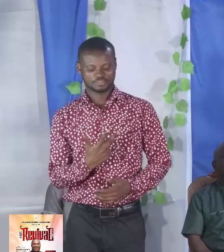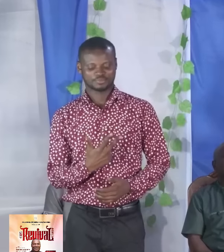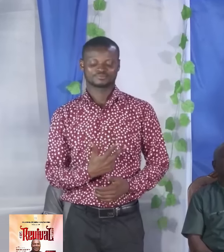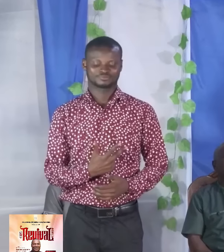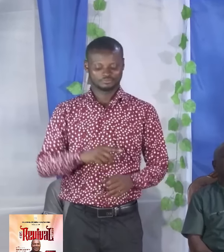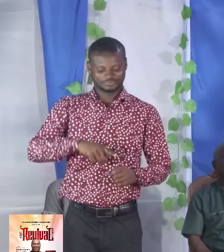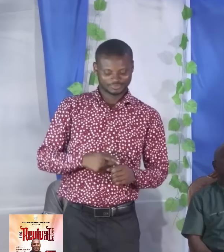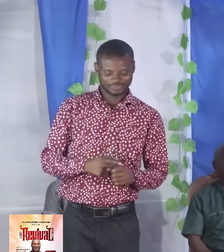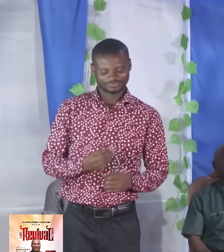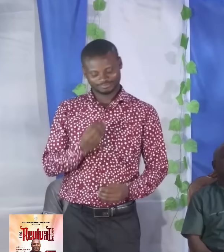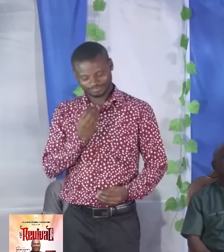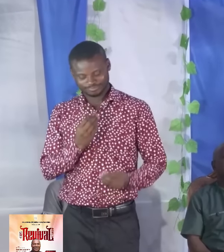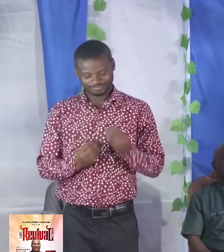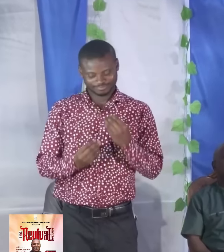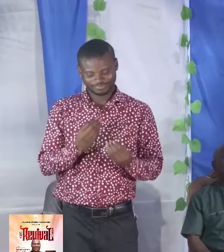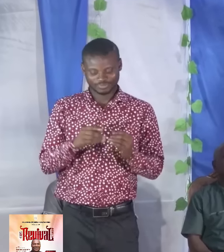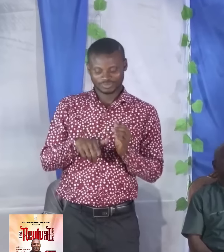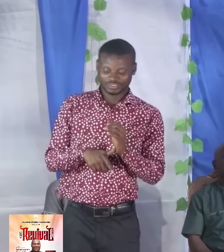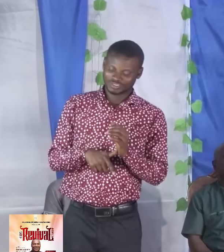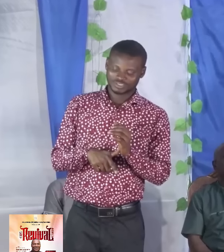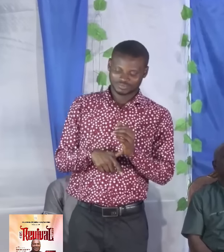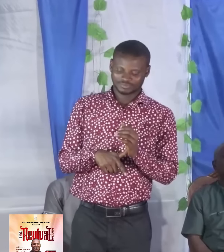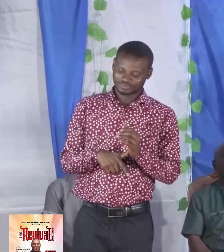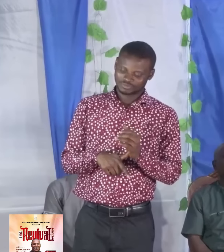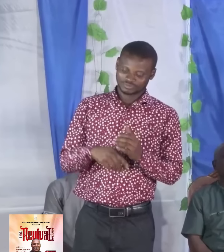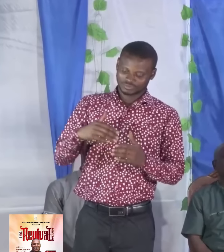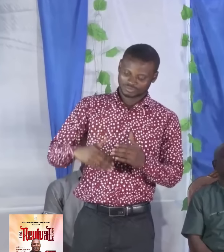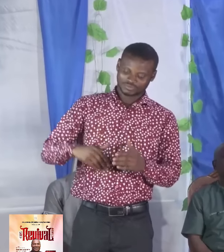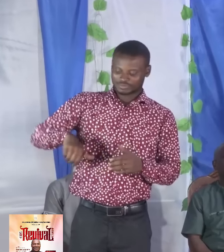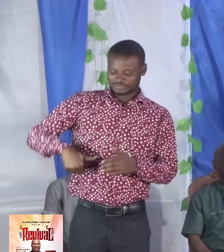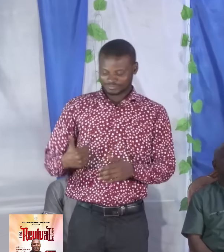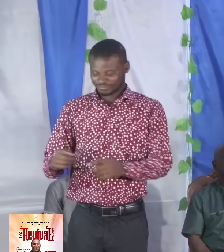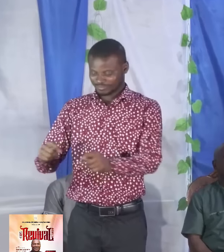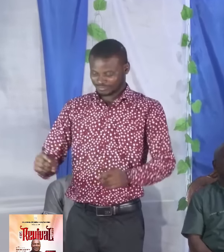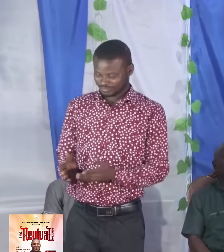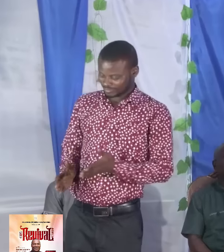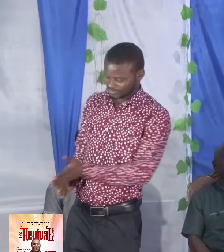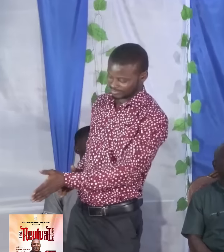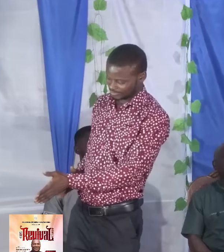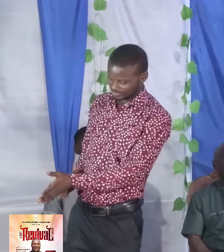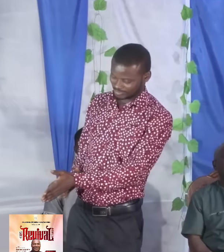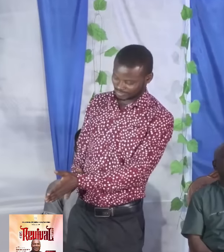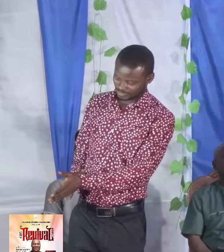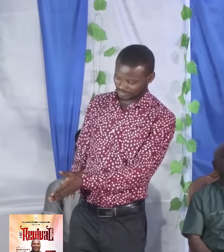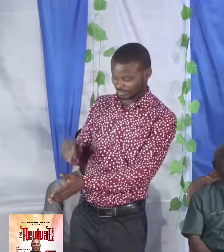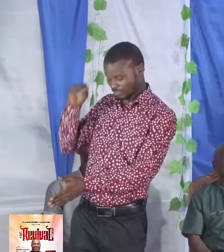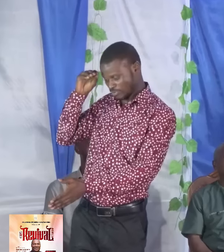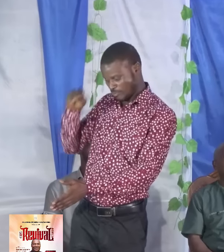na emrante emie no bi ene ababa wa bi edidi wa another table ho because abrante ba ko o hwe me sa